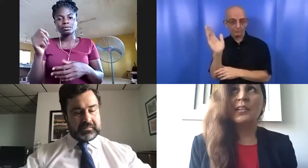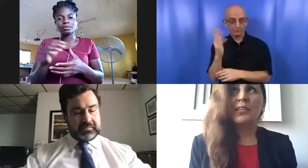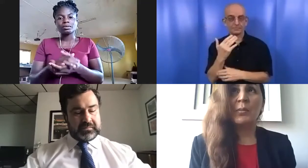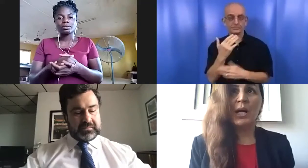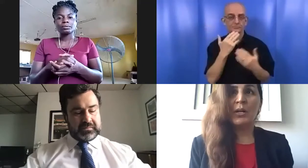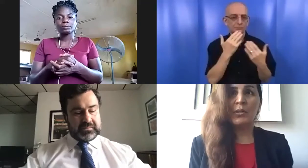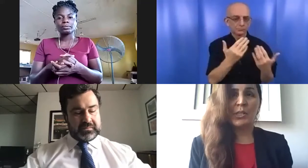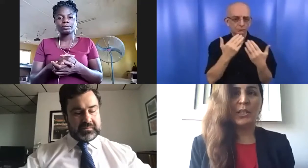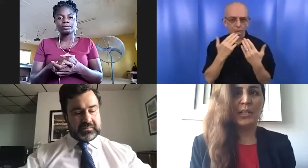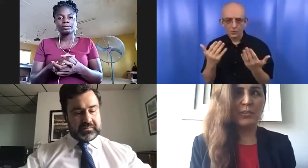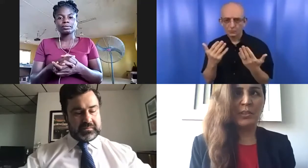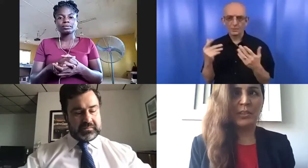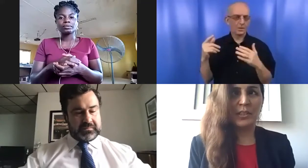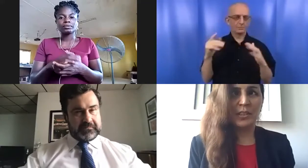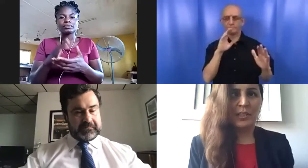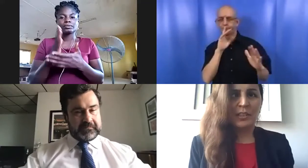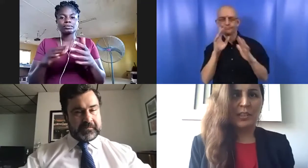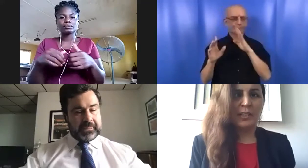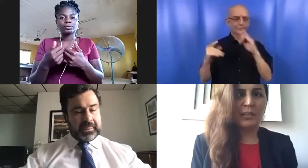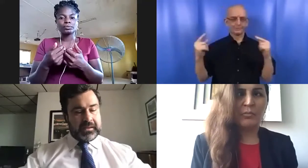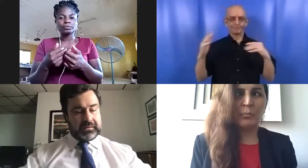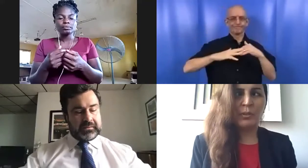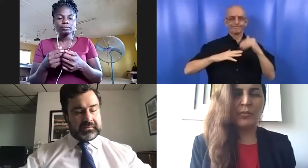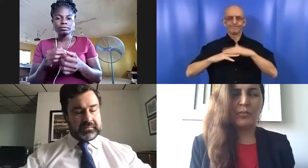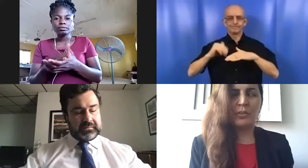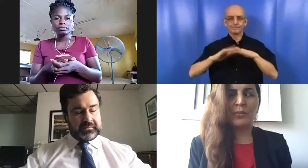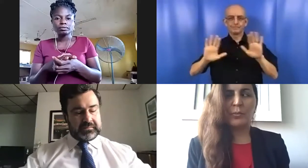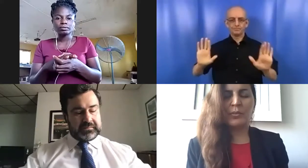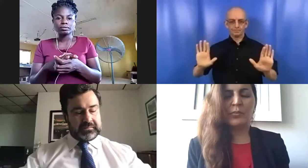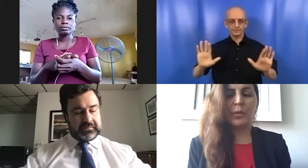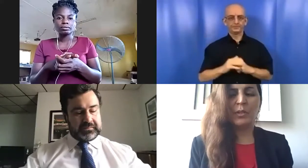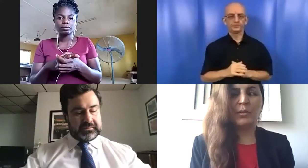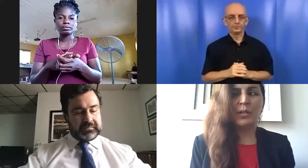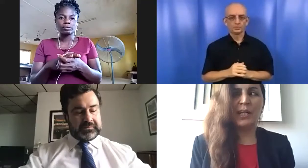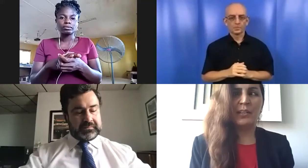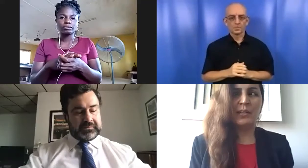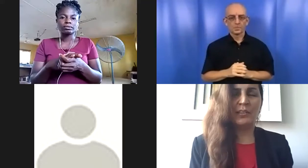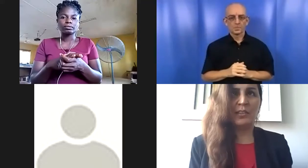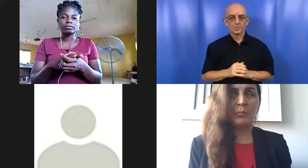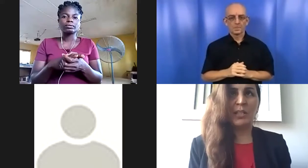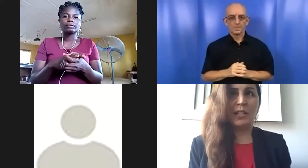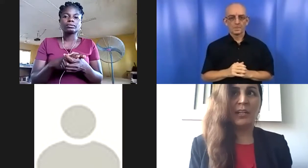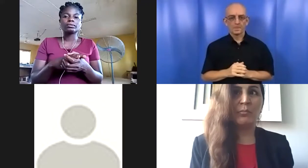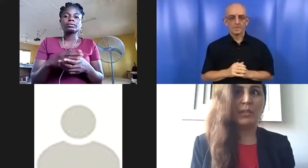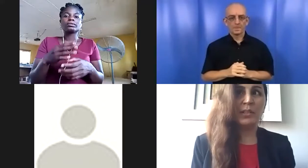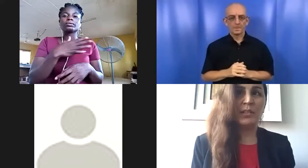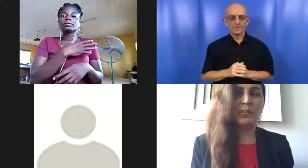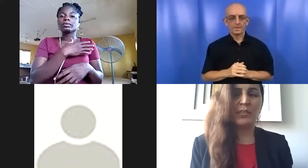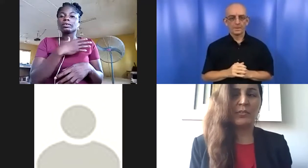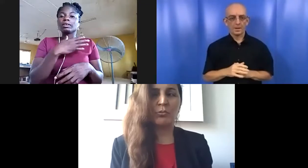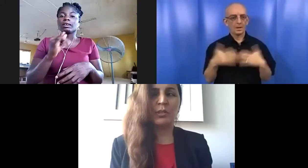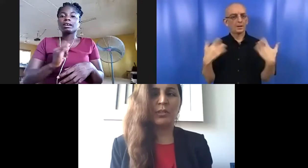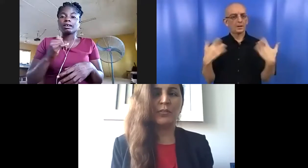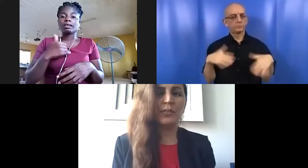and somehow shocking to hear from persons with disabilities from the ground. And I mean, I have been hearing